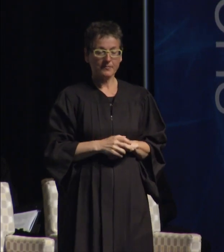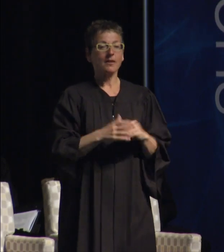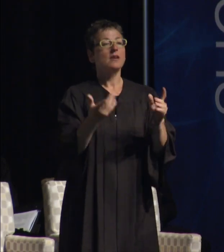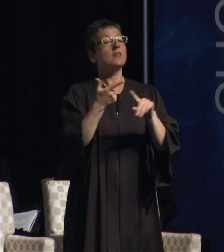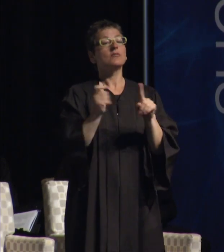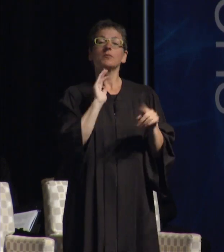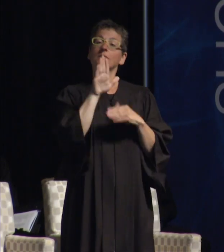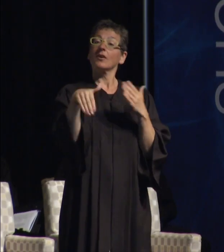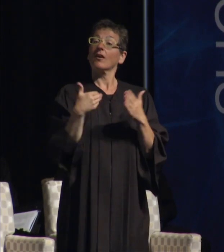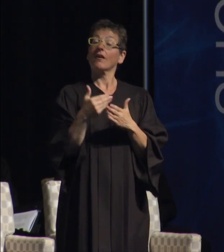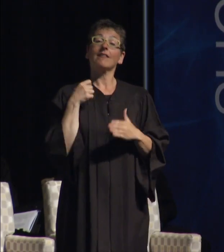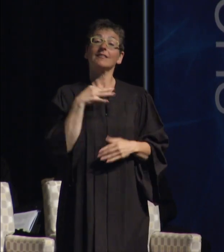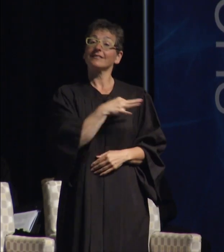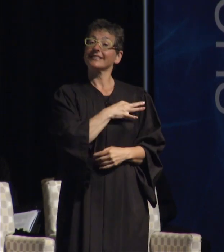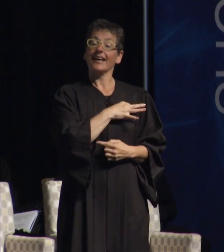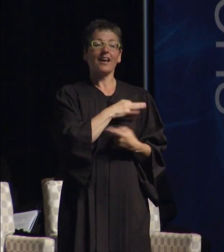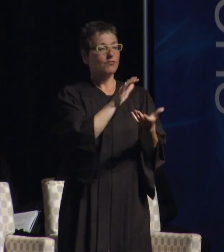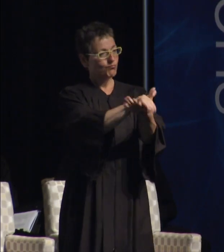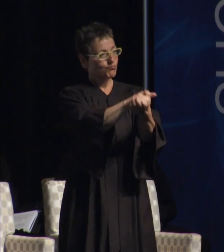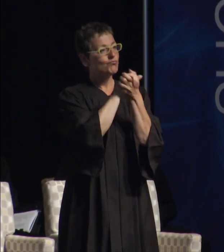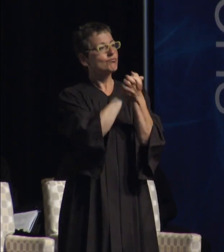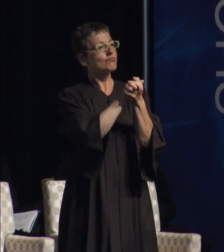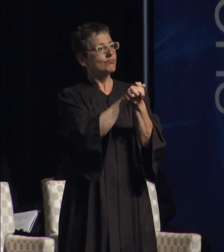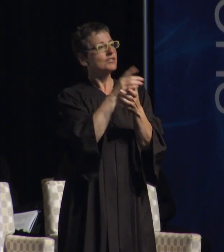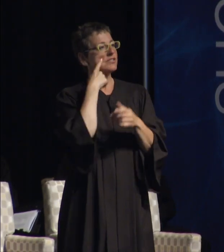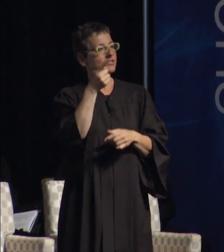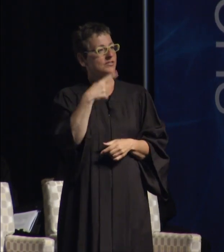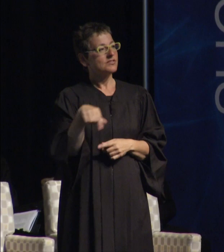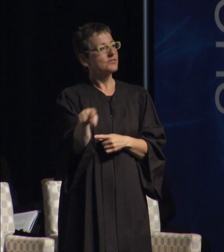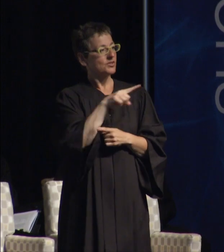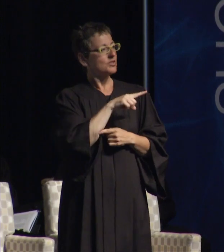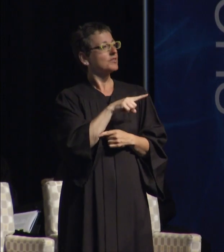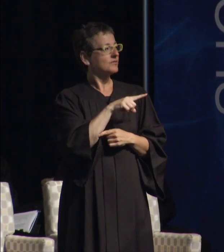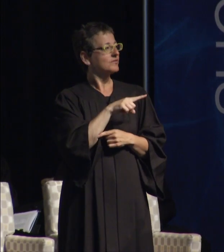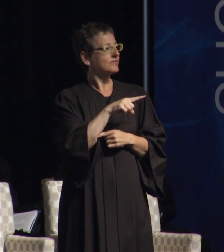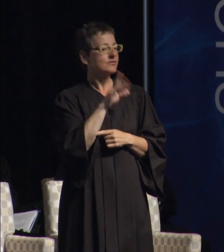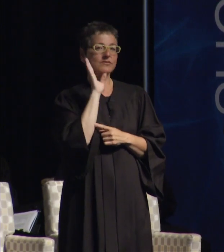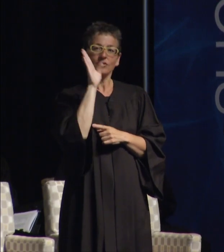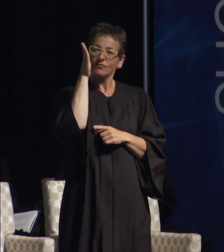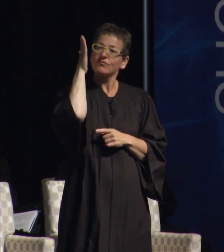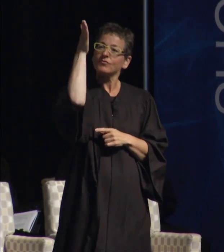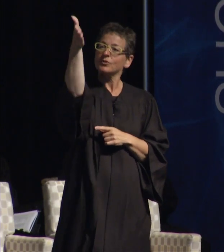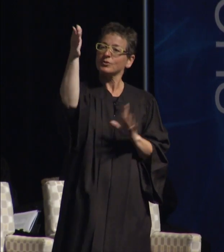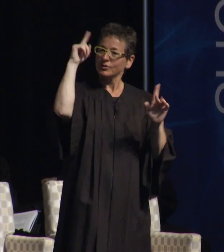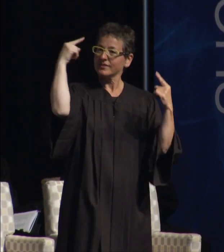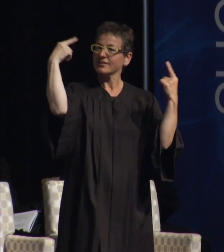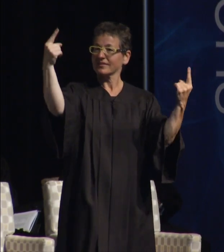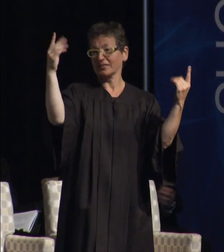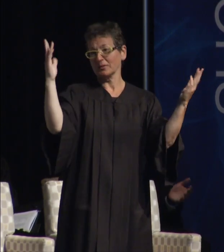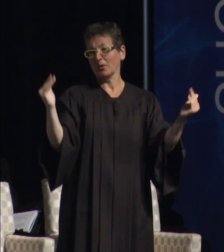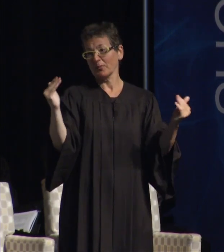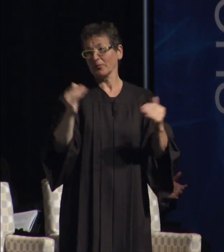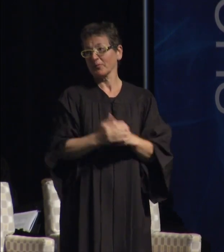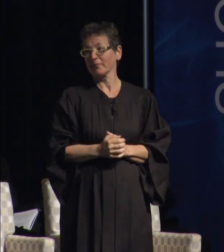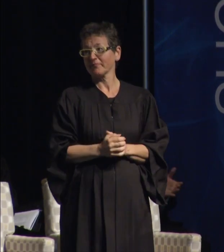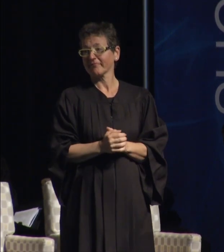staff, let me congratulate you on your accomplishments and wish you every success in the future.